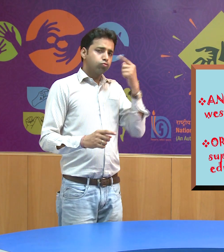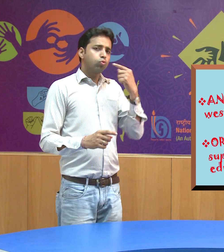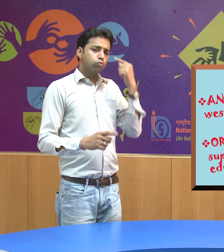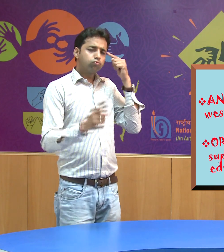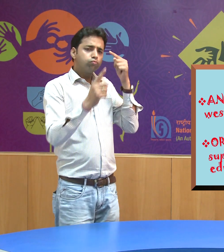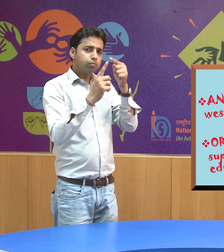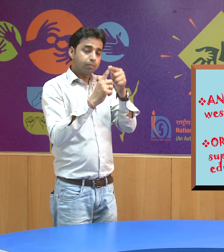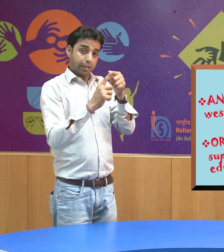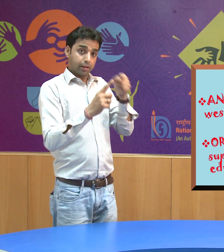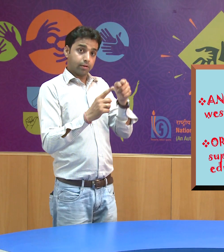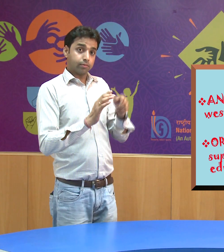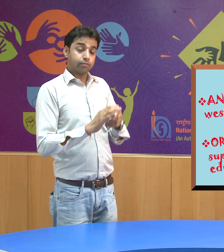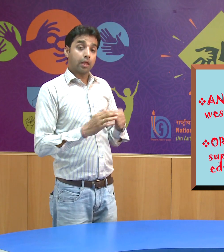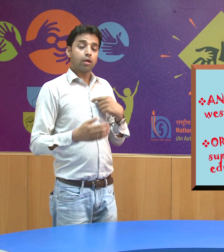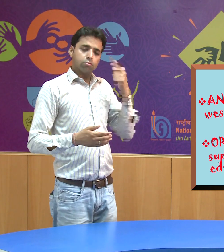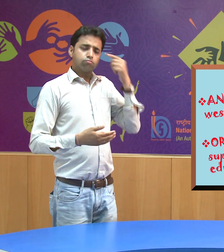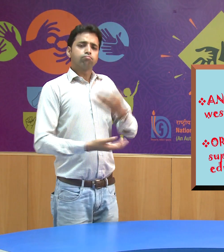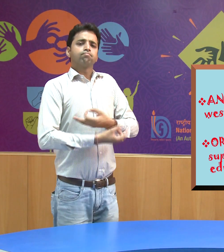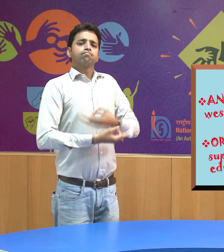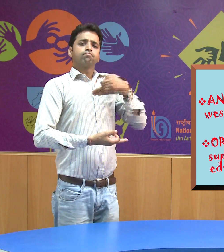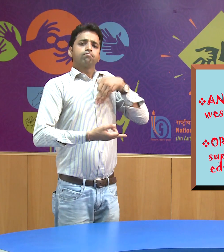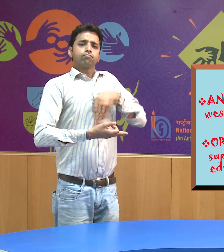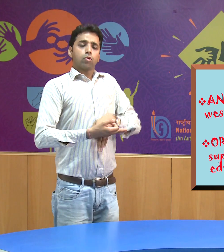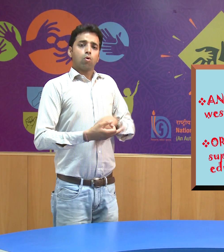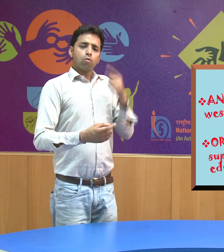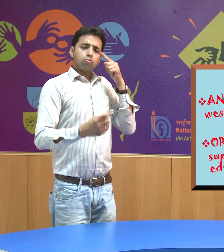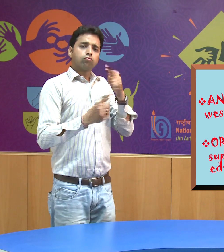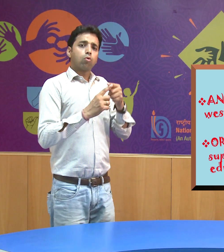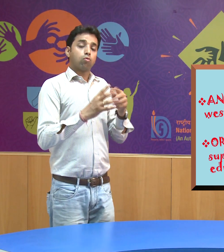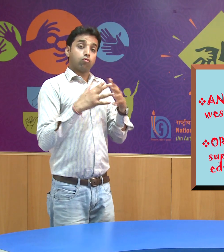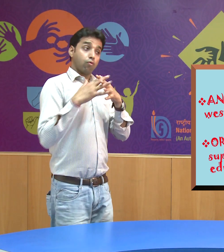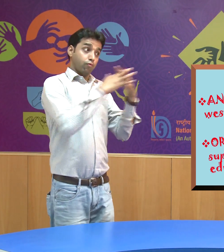who believed in the superiority of Western culture,